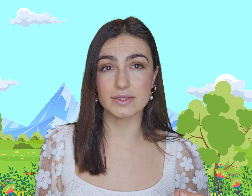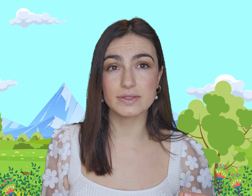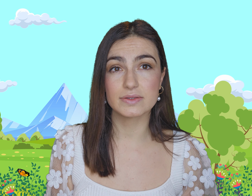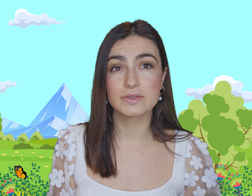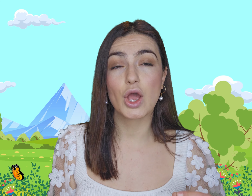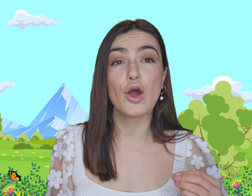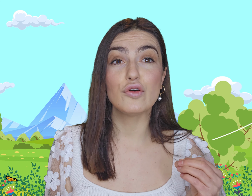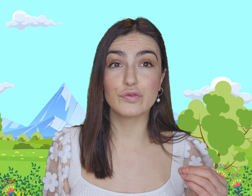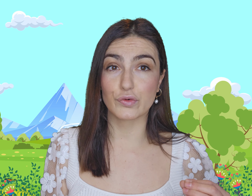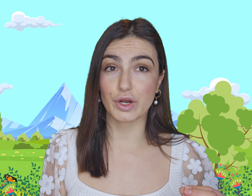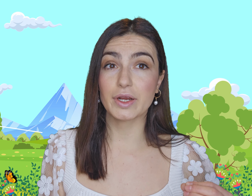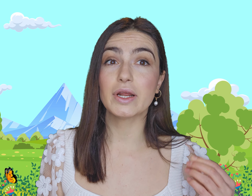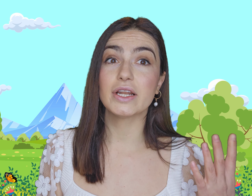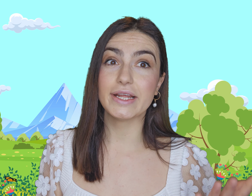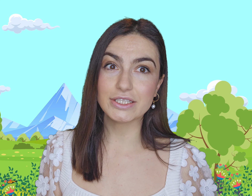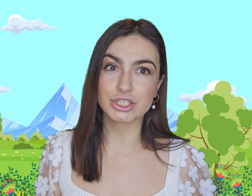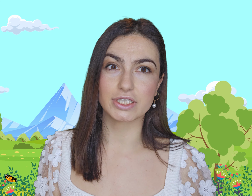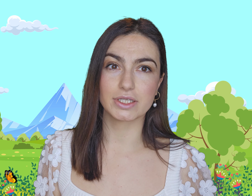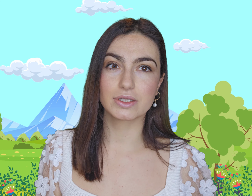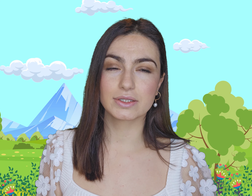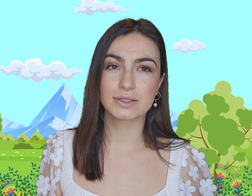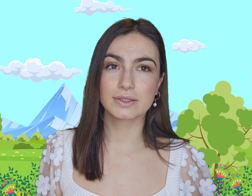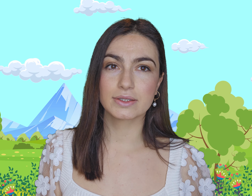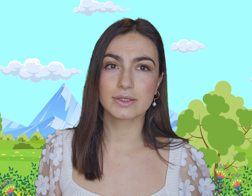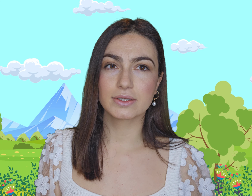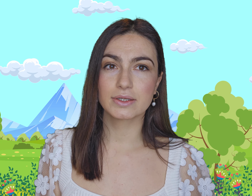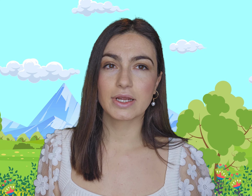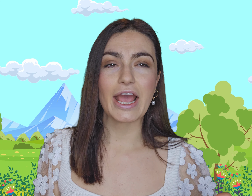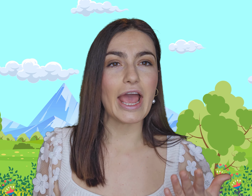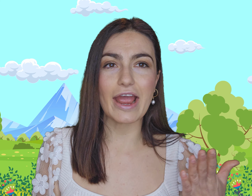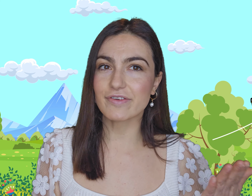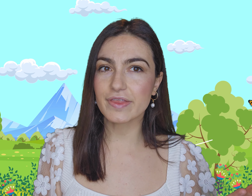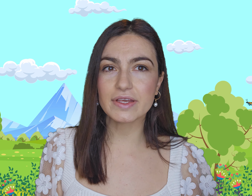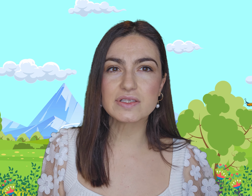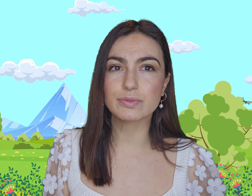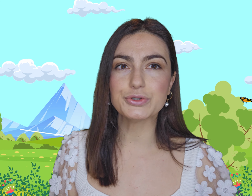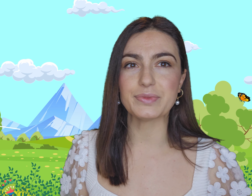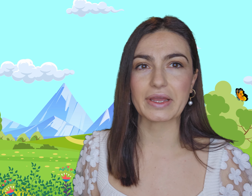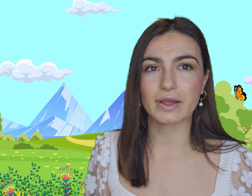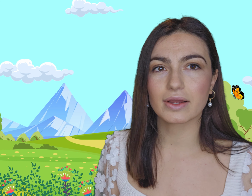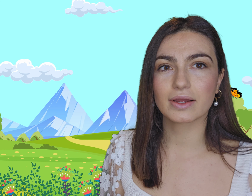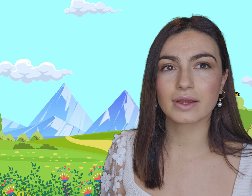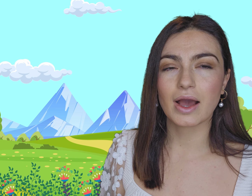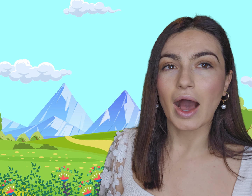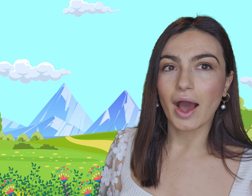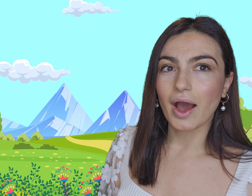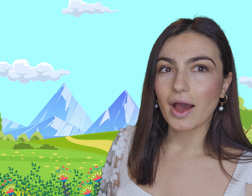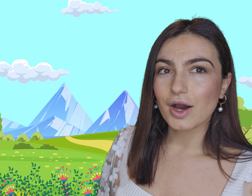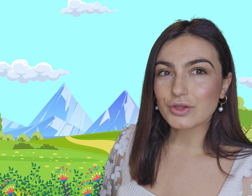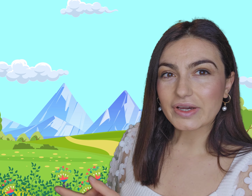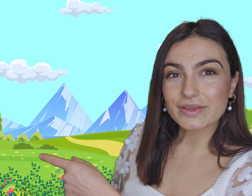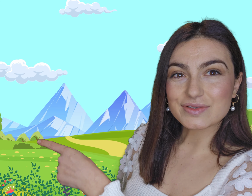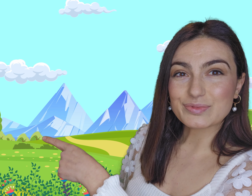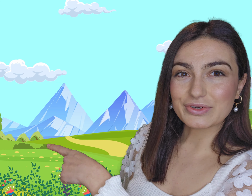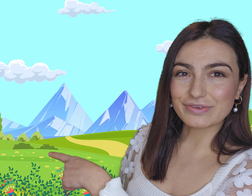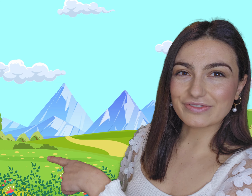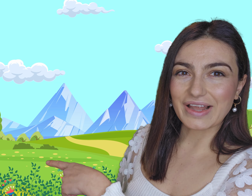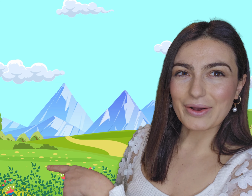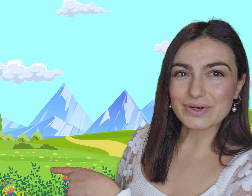for nature everything is blooming look at those beautiful flowers